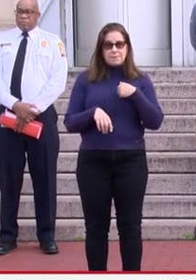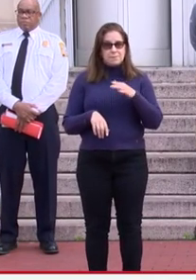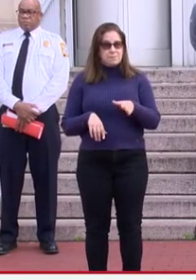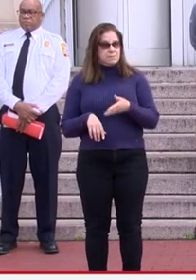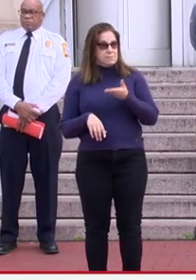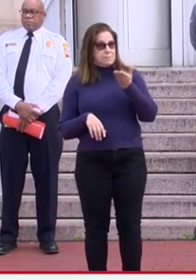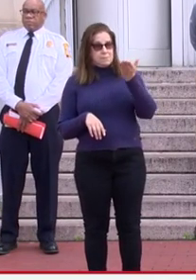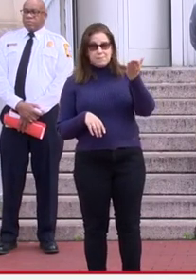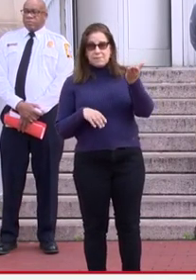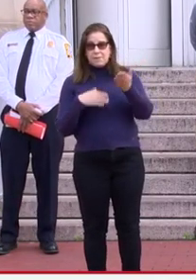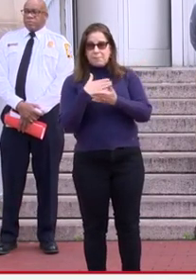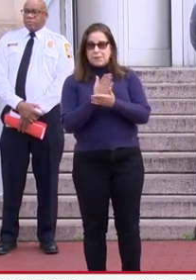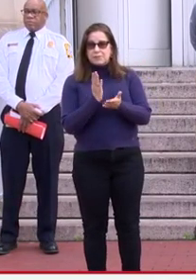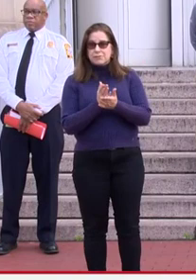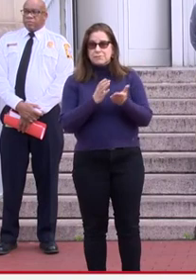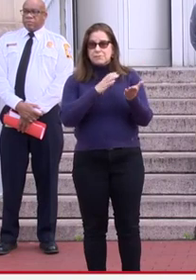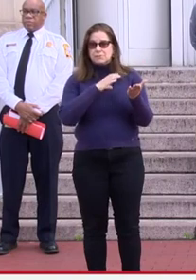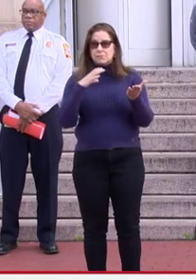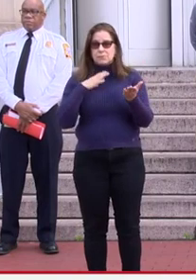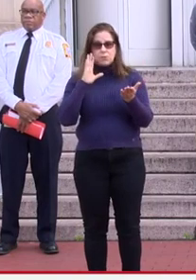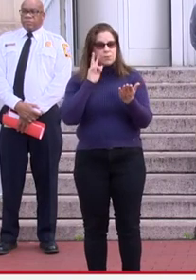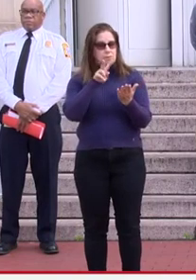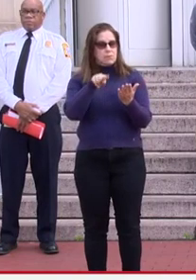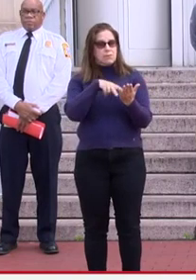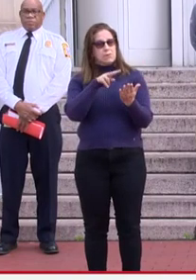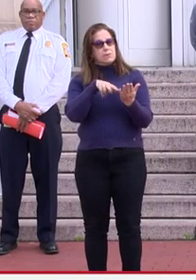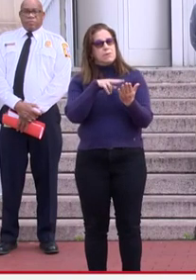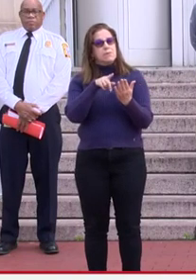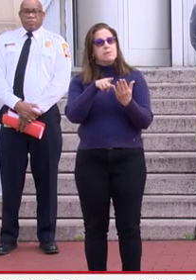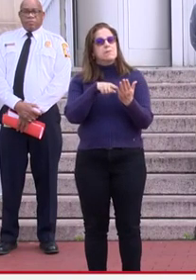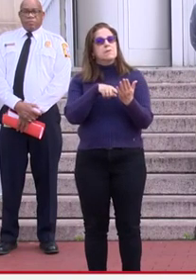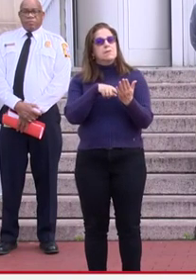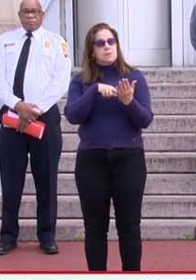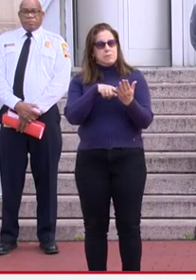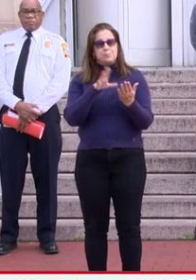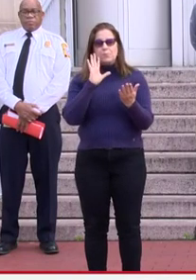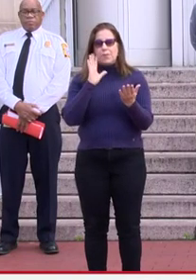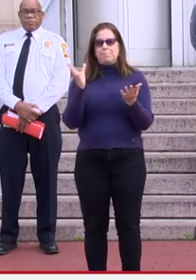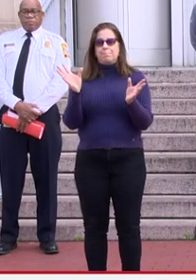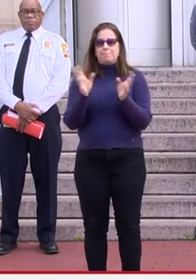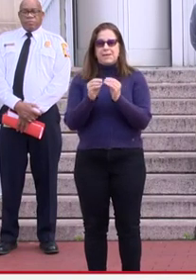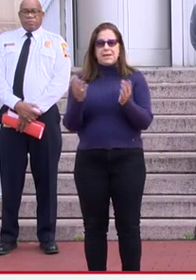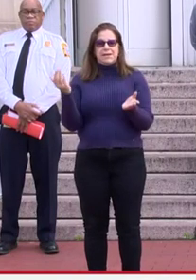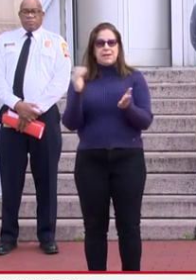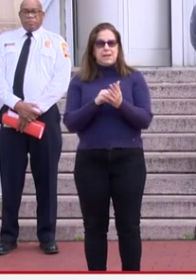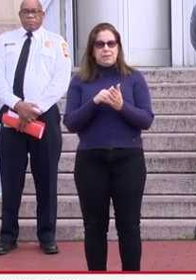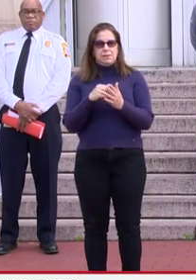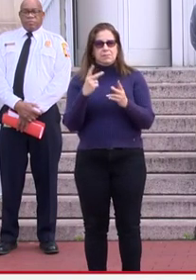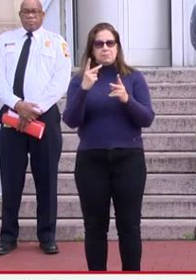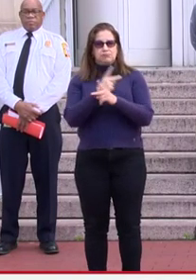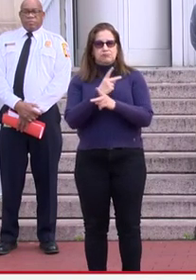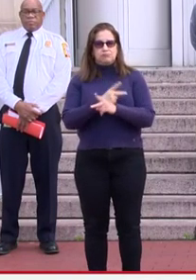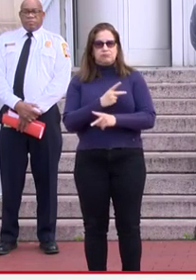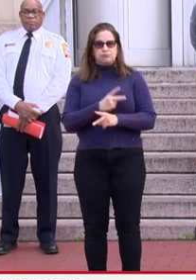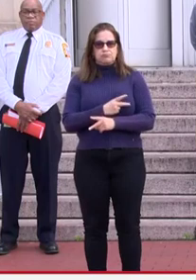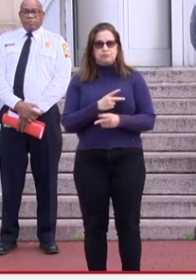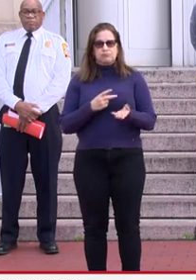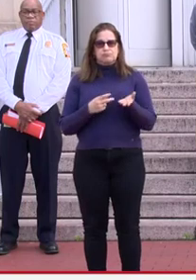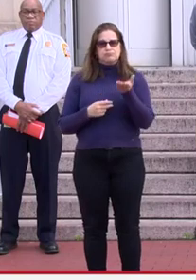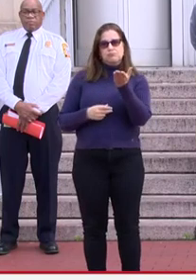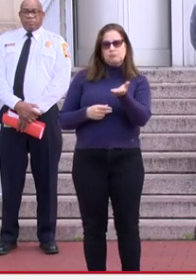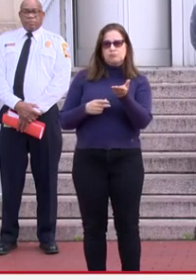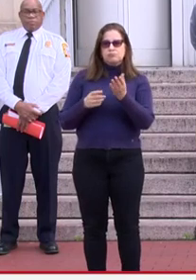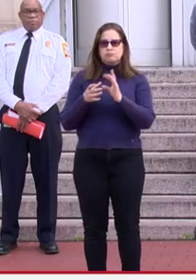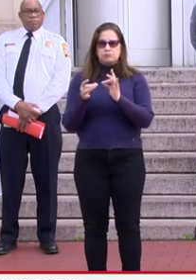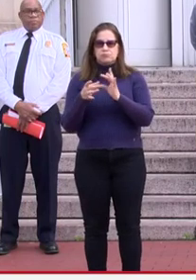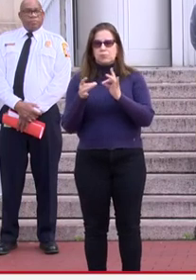the council will then be able to reconvene in regular session so people can go down and testify about the